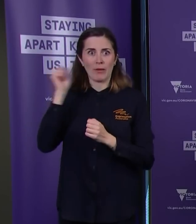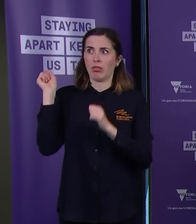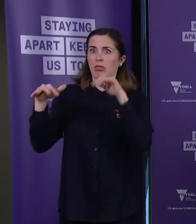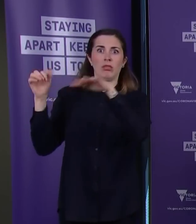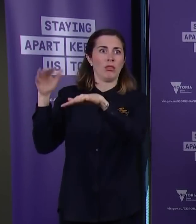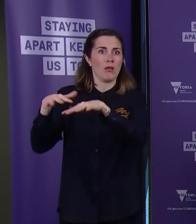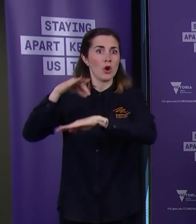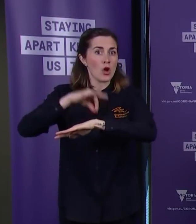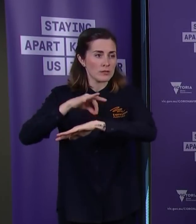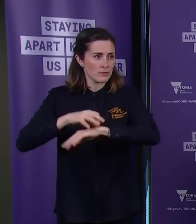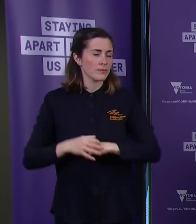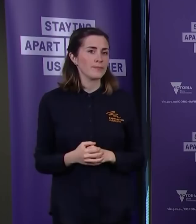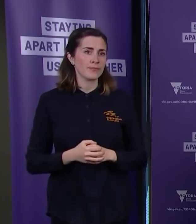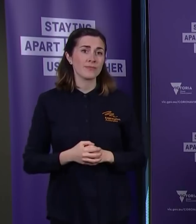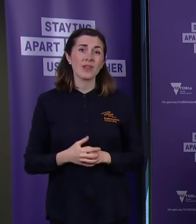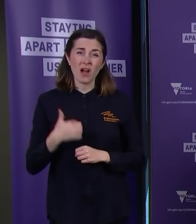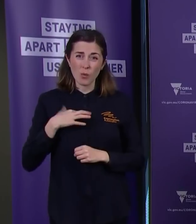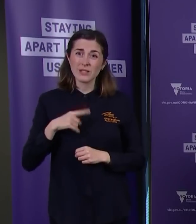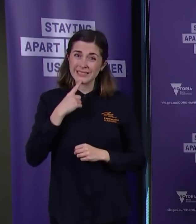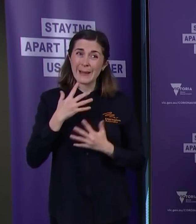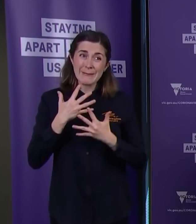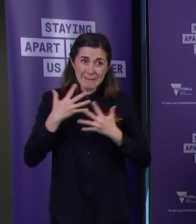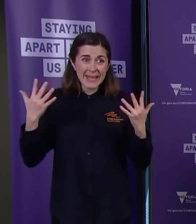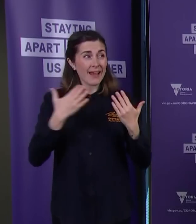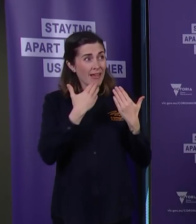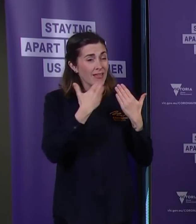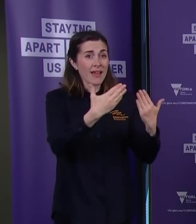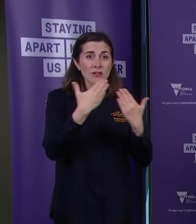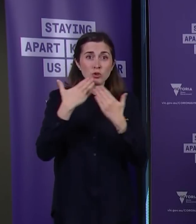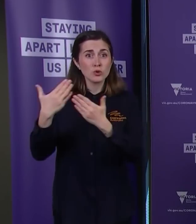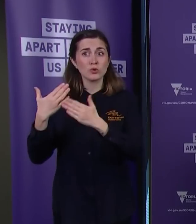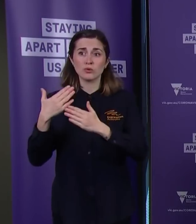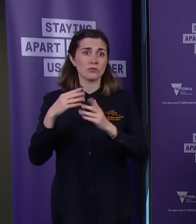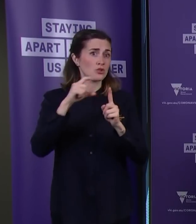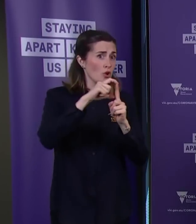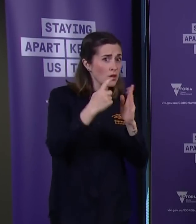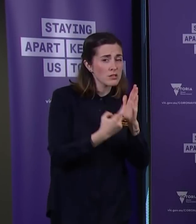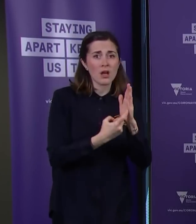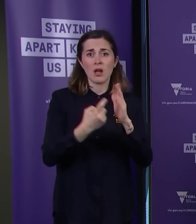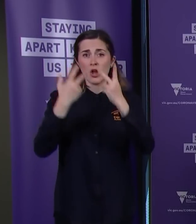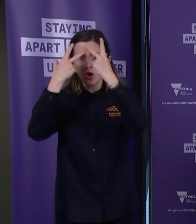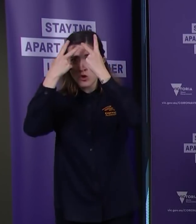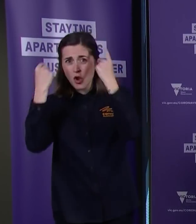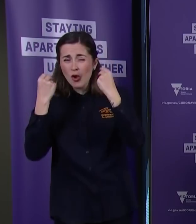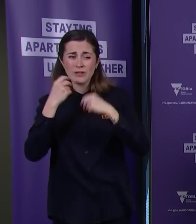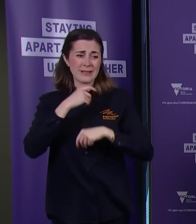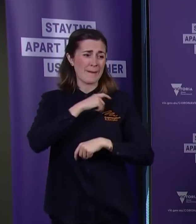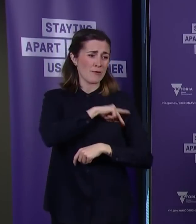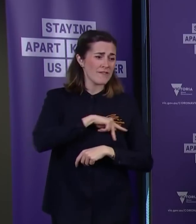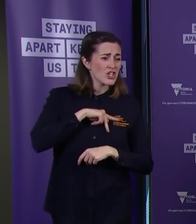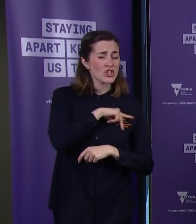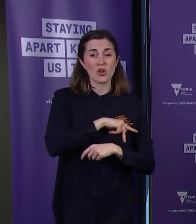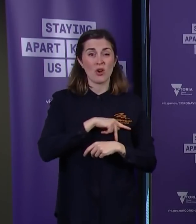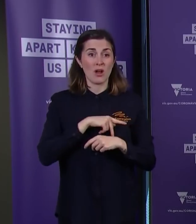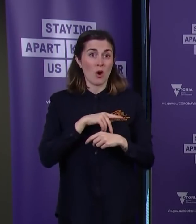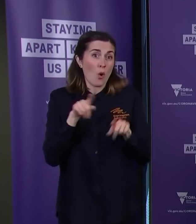opportunity to thank all of our health professionals, all of the workers involved in our health networks, the cooks, the